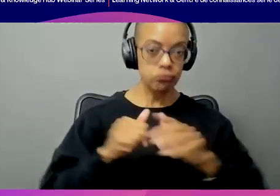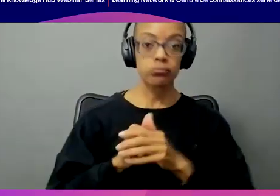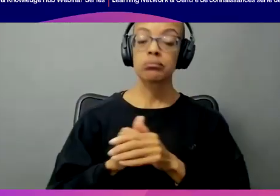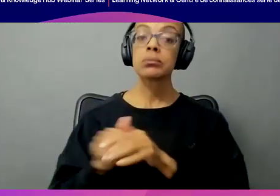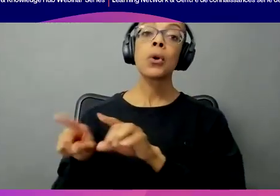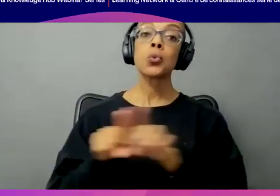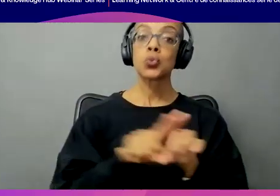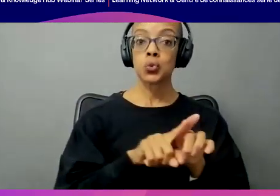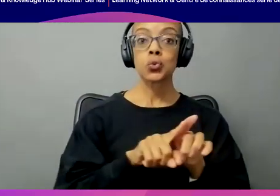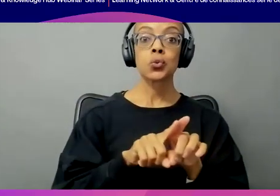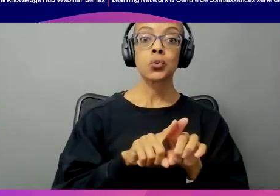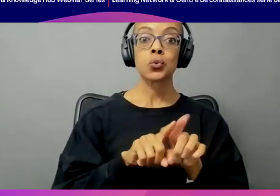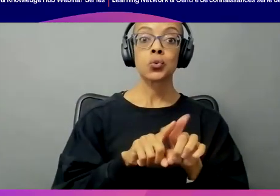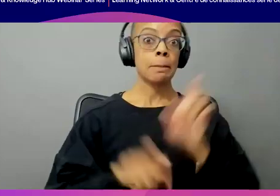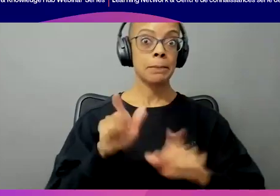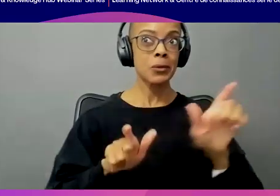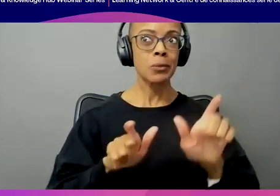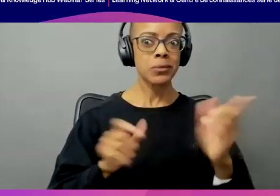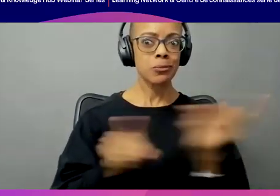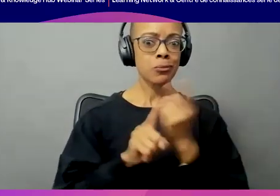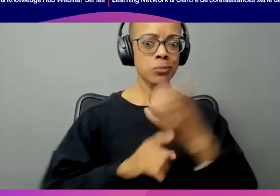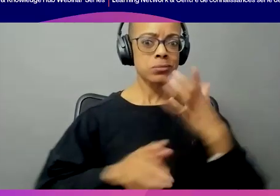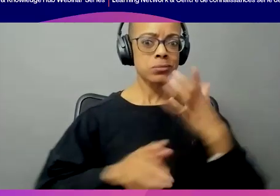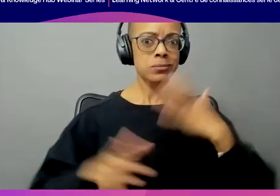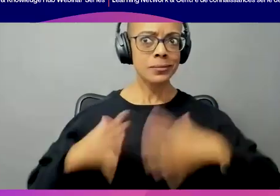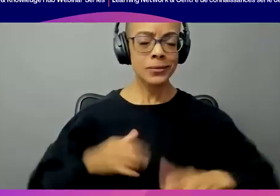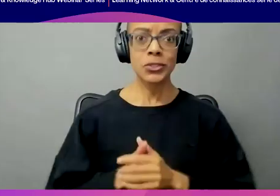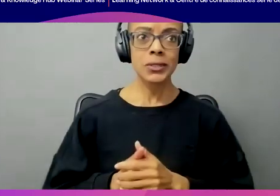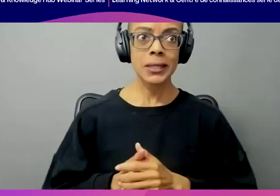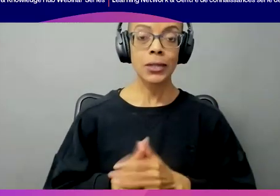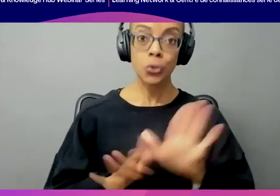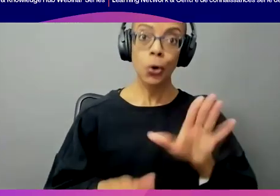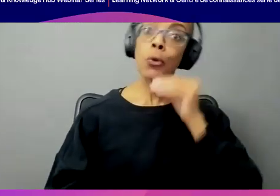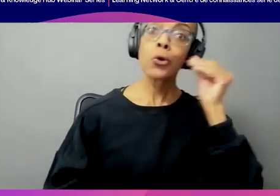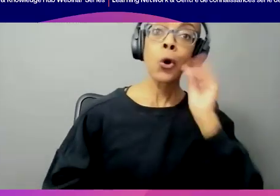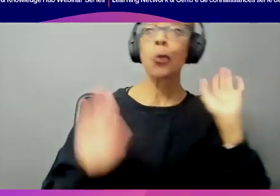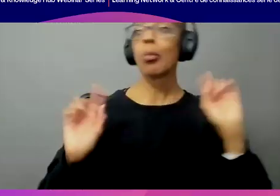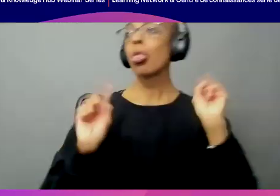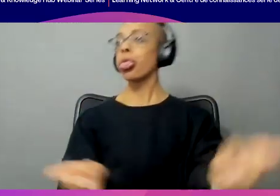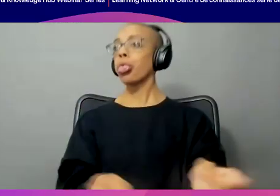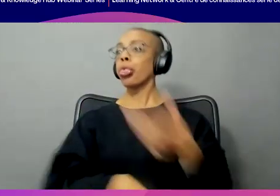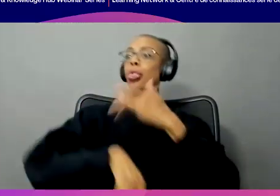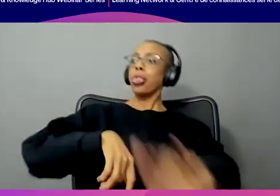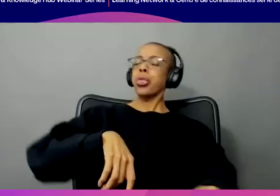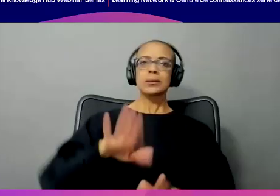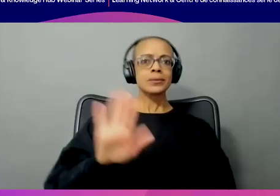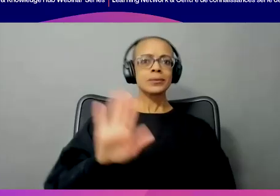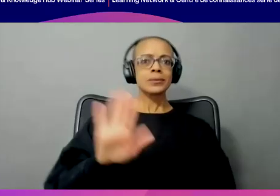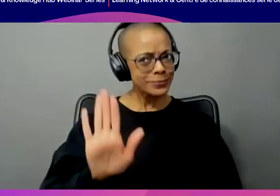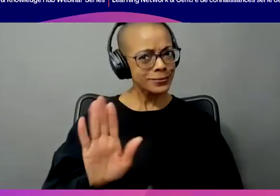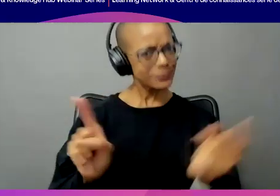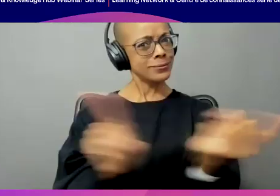is people needing to be properly dressed. Just because you're in your home, you can't be half naked, right? I mean, just sort of some recognition of